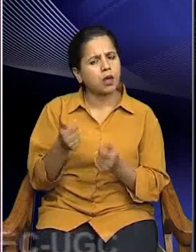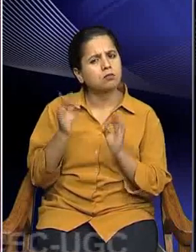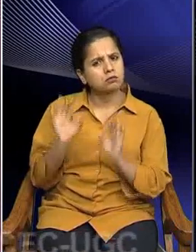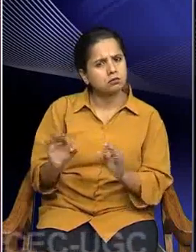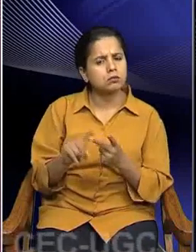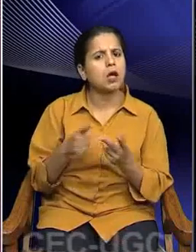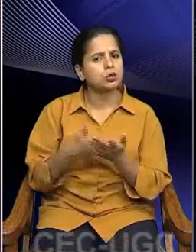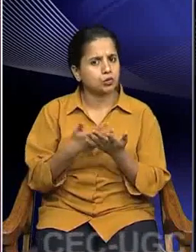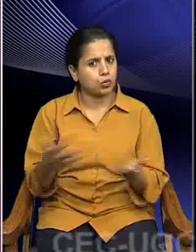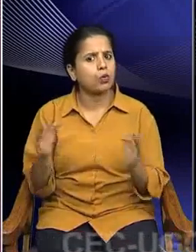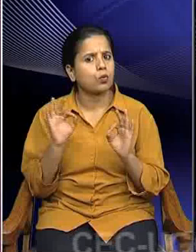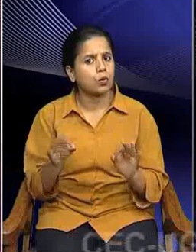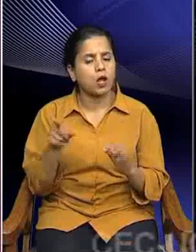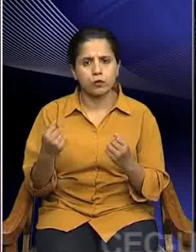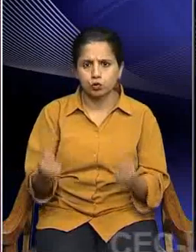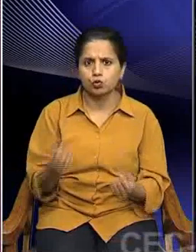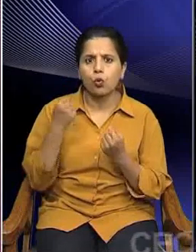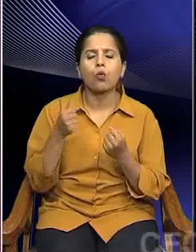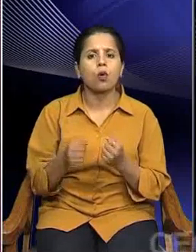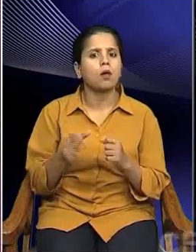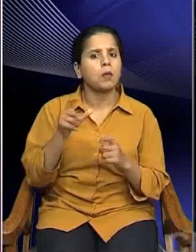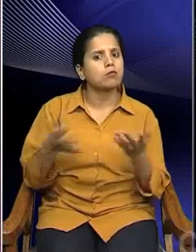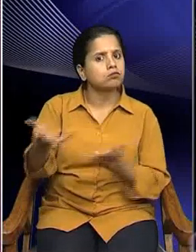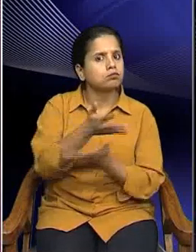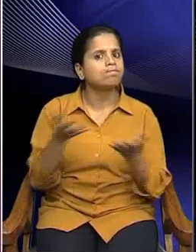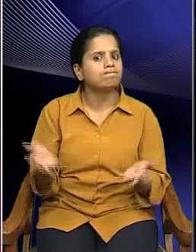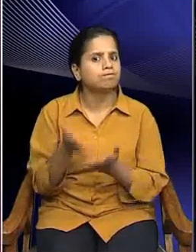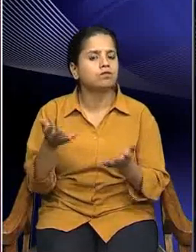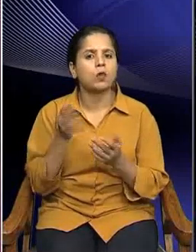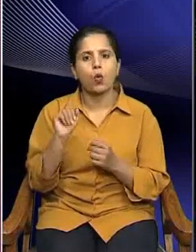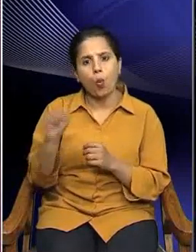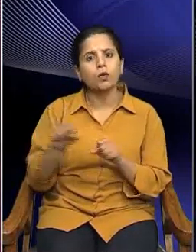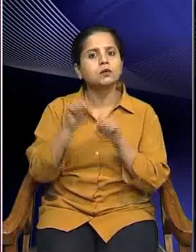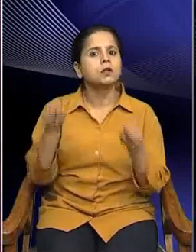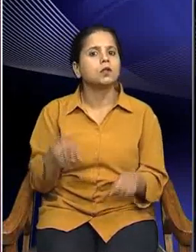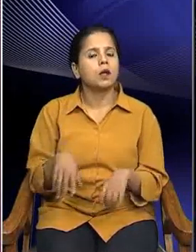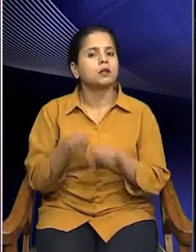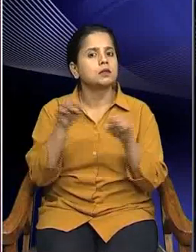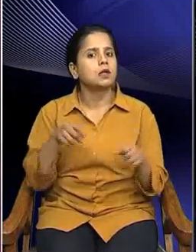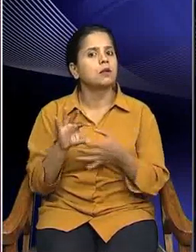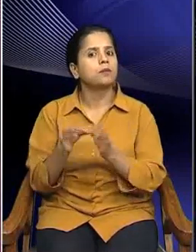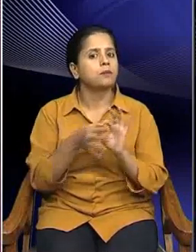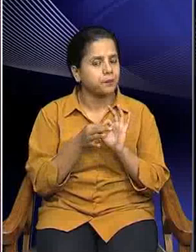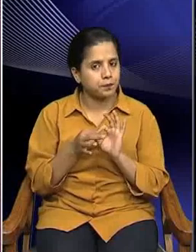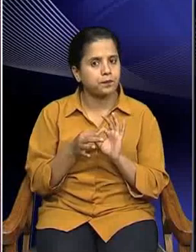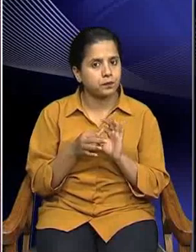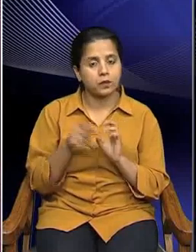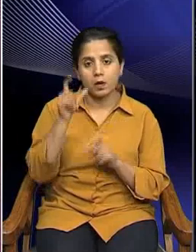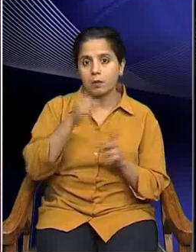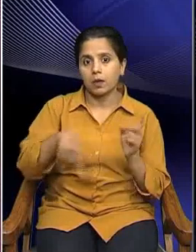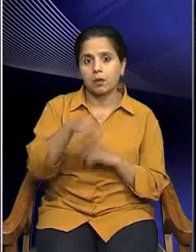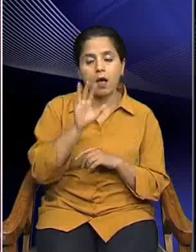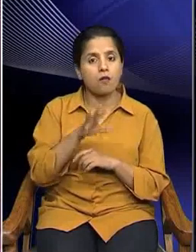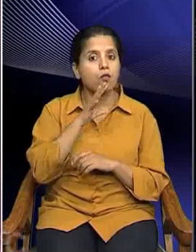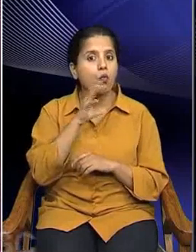resources, and they have stronger social welfare system or networks. So what happens when these people are getting